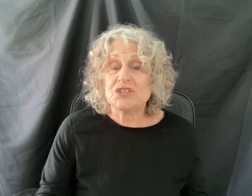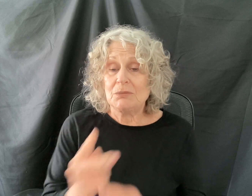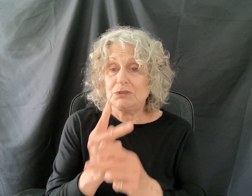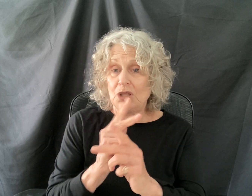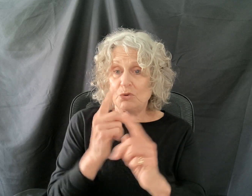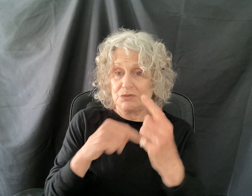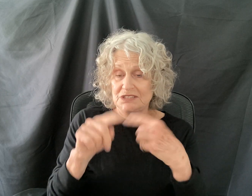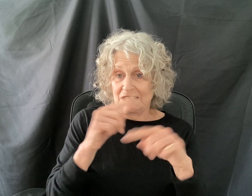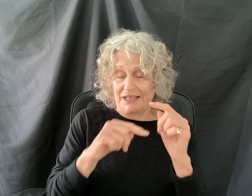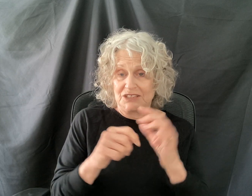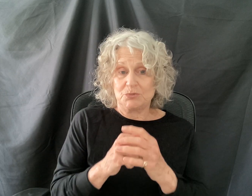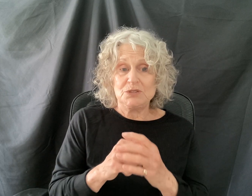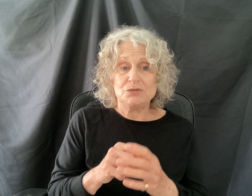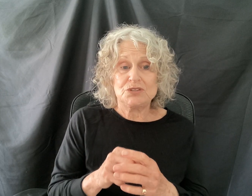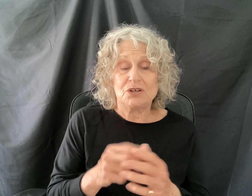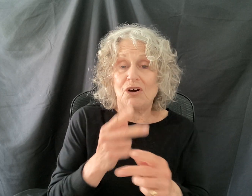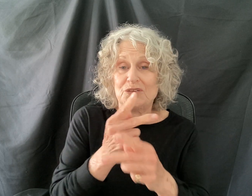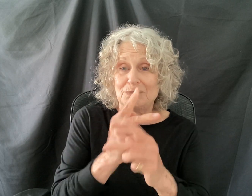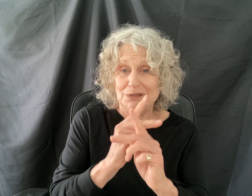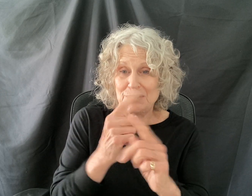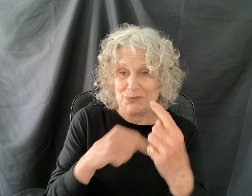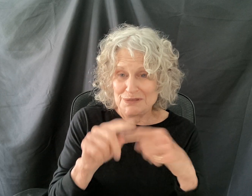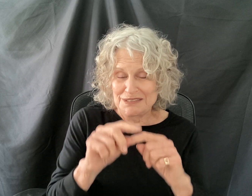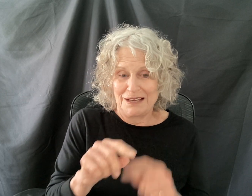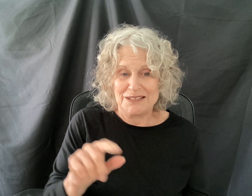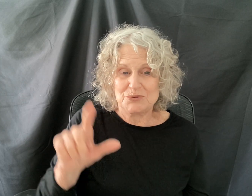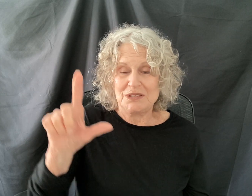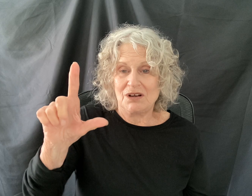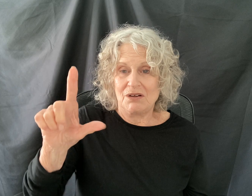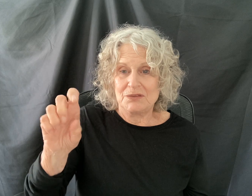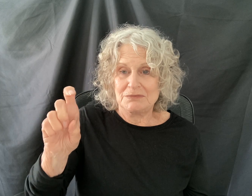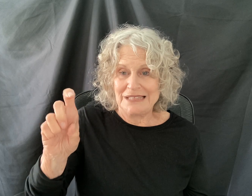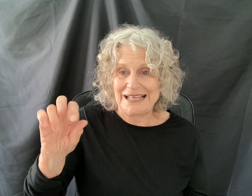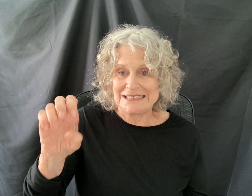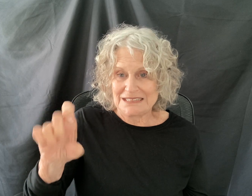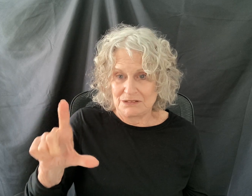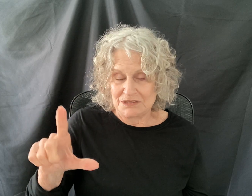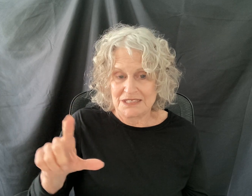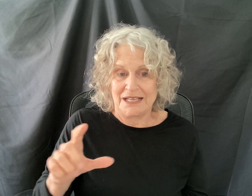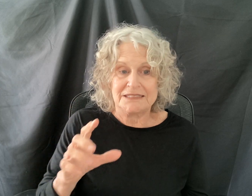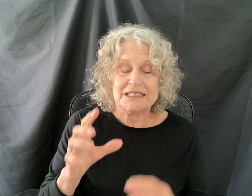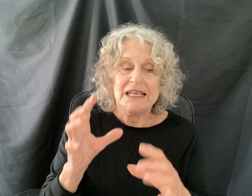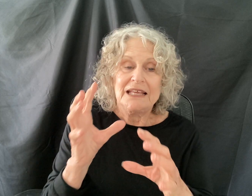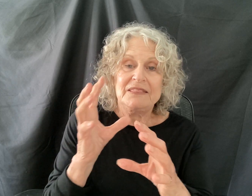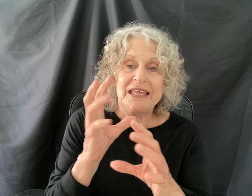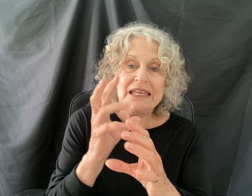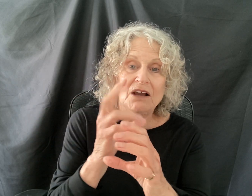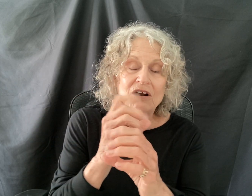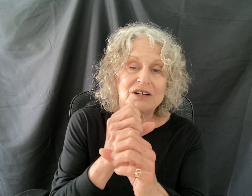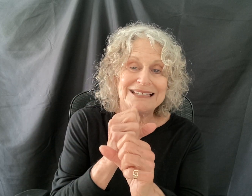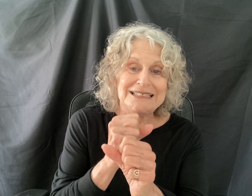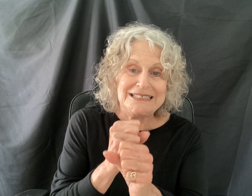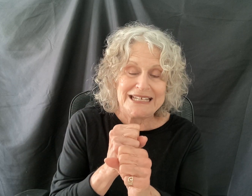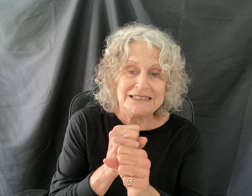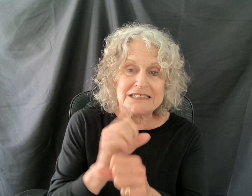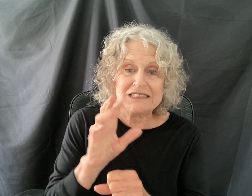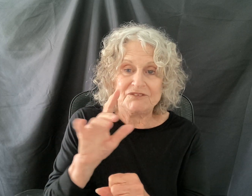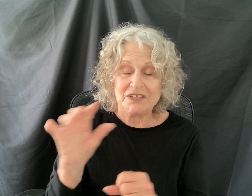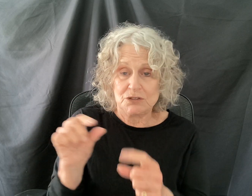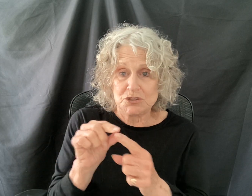Some loan signs. We used to call them loan signs. We call them lexical signs. They are condensed